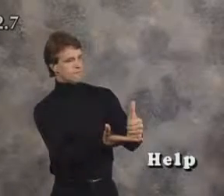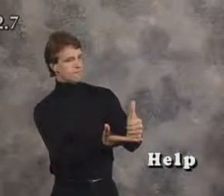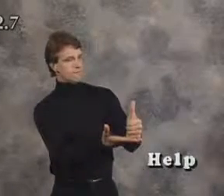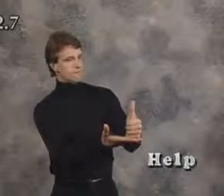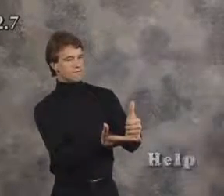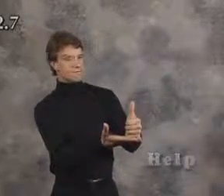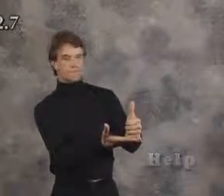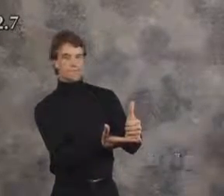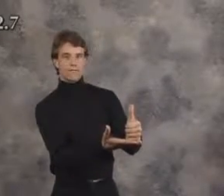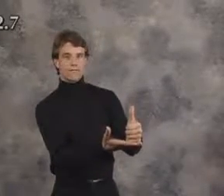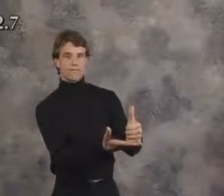help.